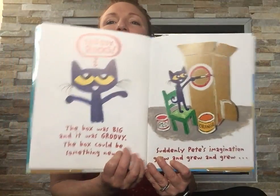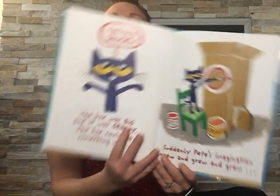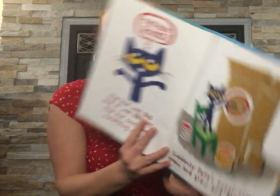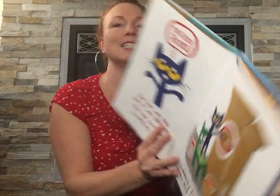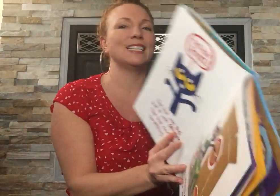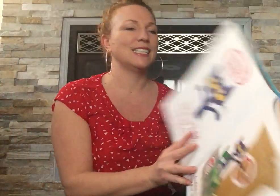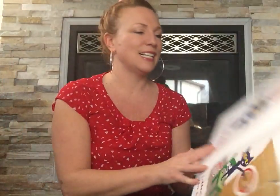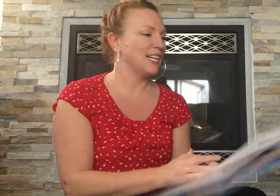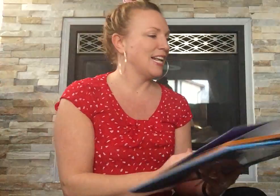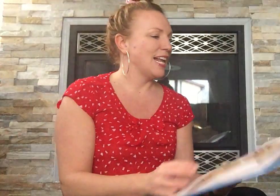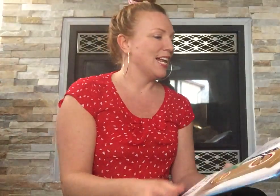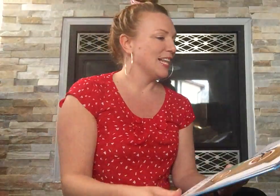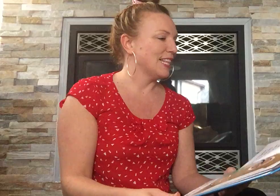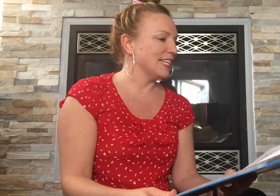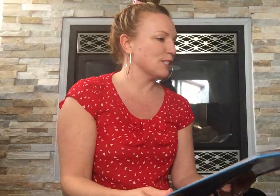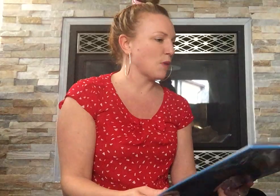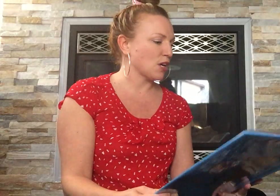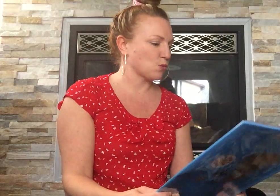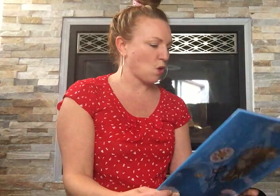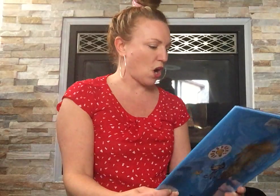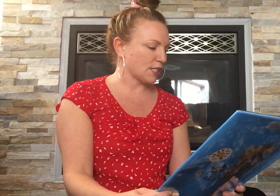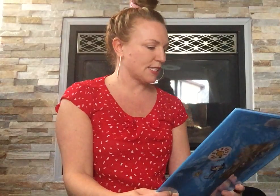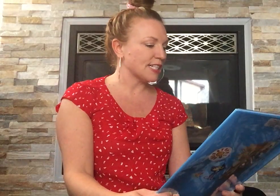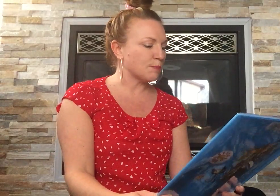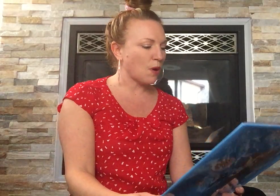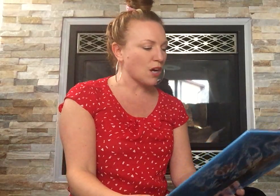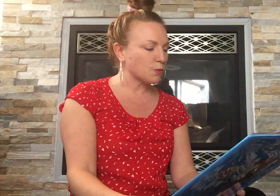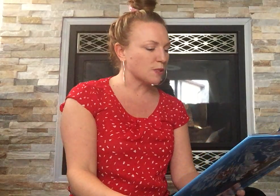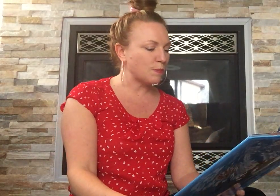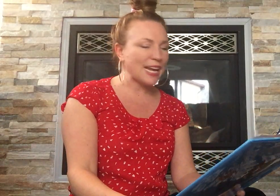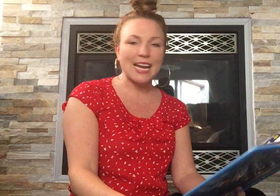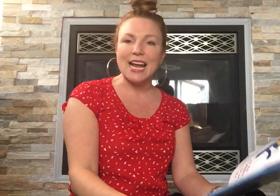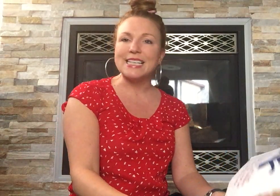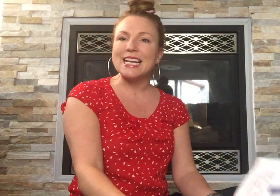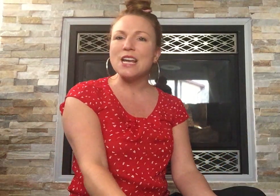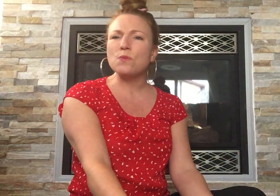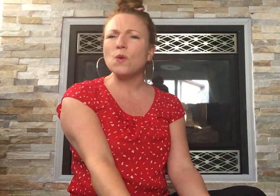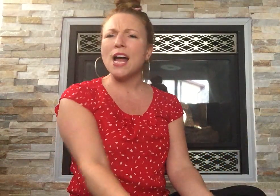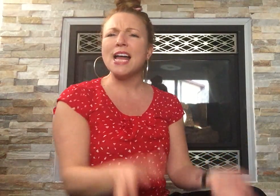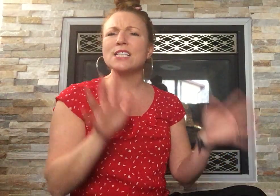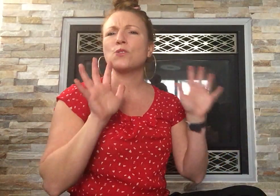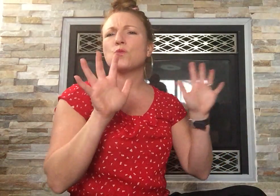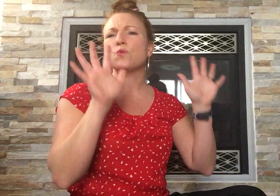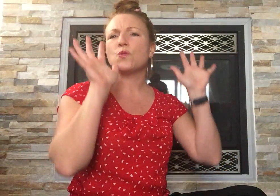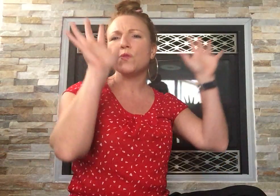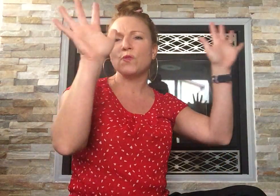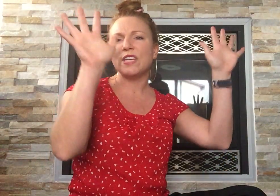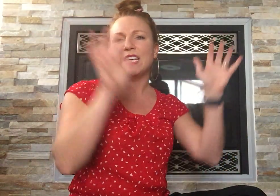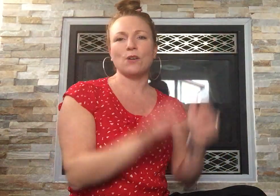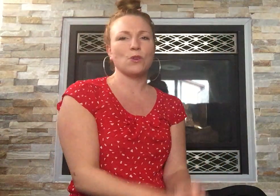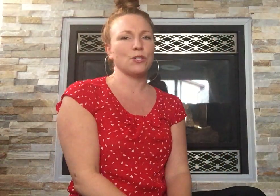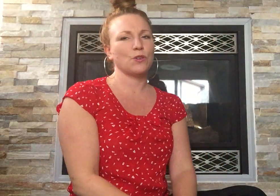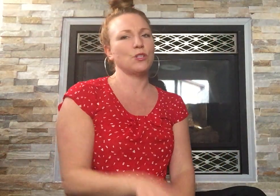So this box rocks. This box was big and it was groovy, or you could